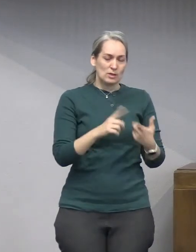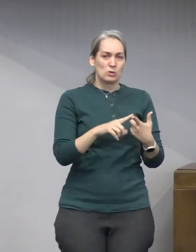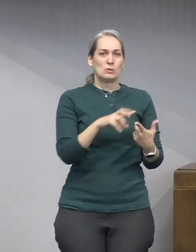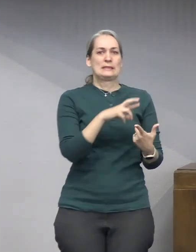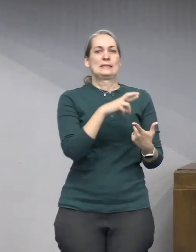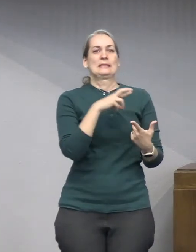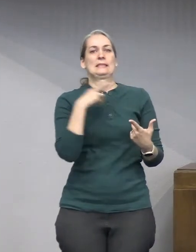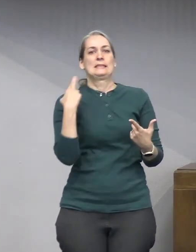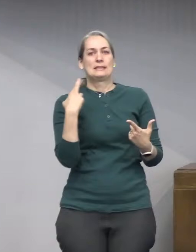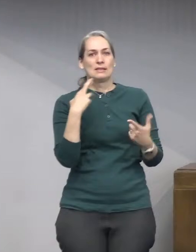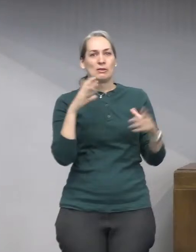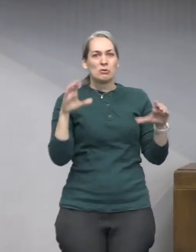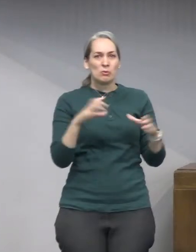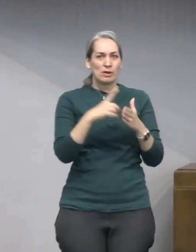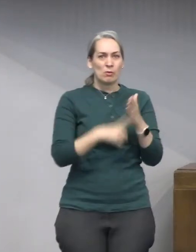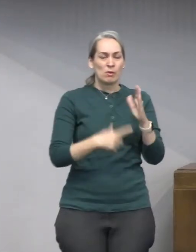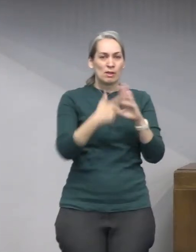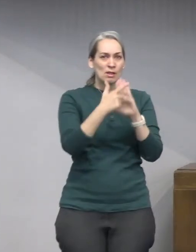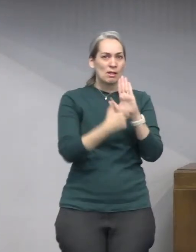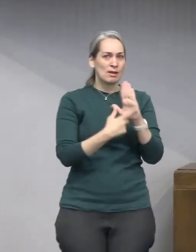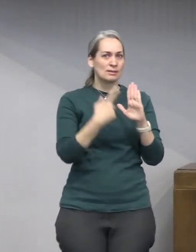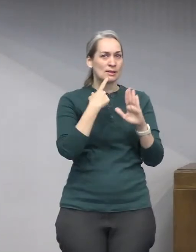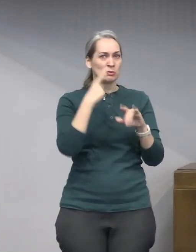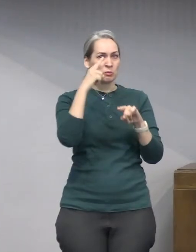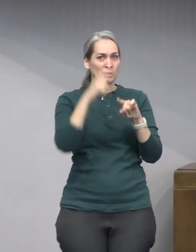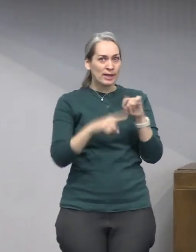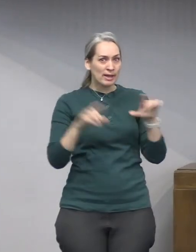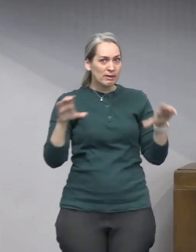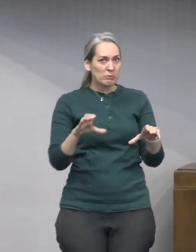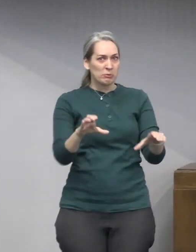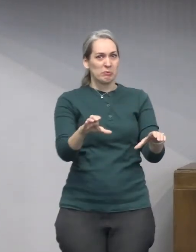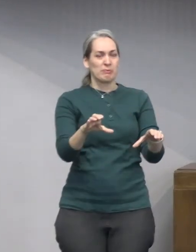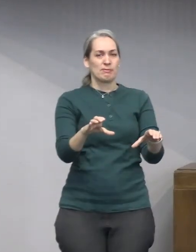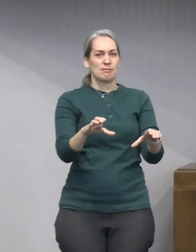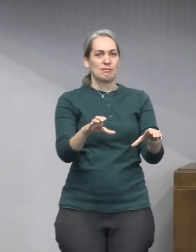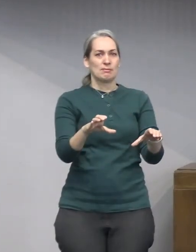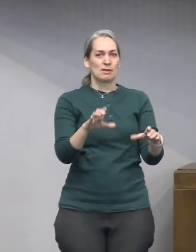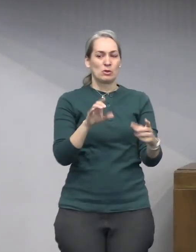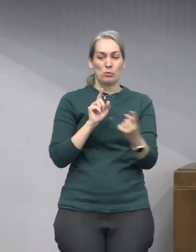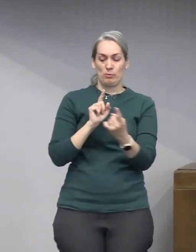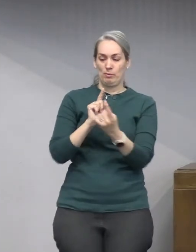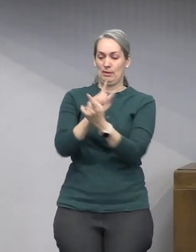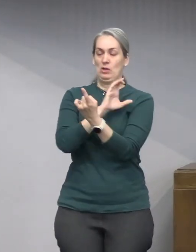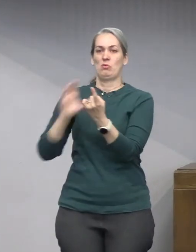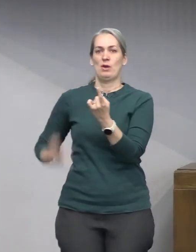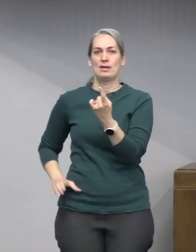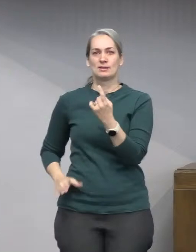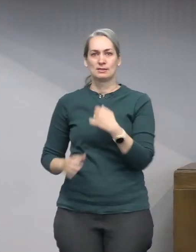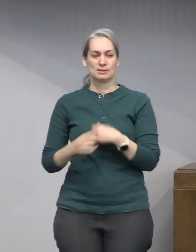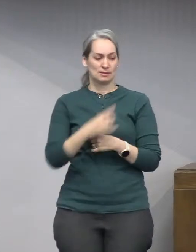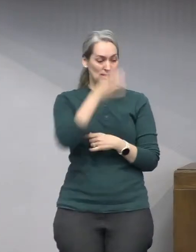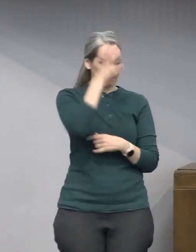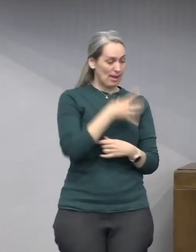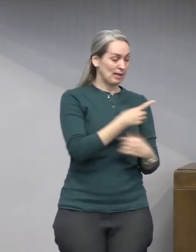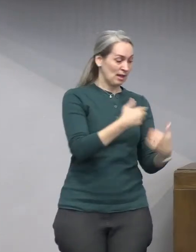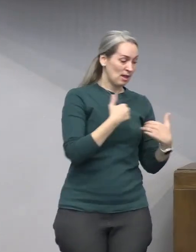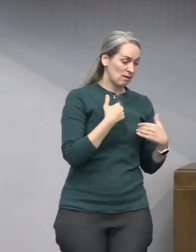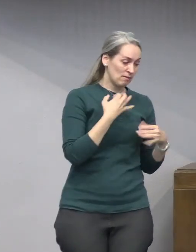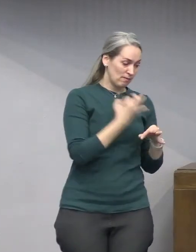risk doing what the law says you couldn't do in order to encounter Christ. This man had